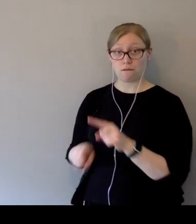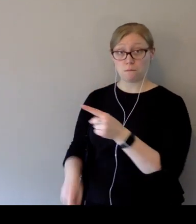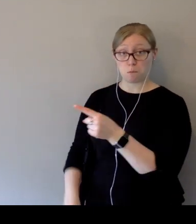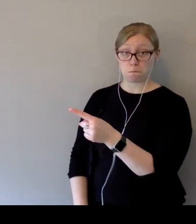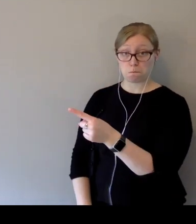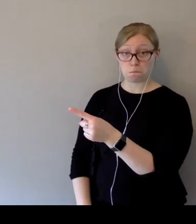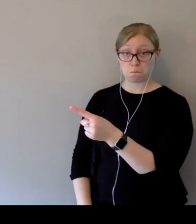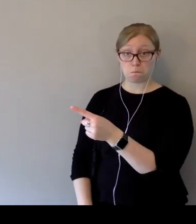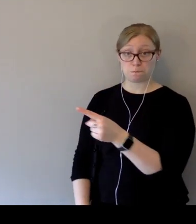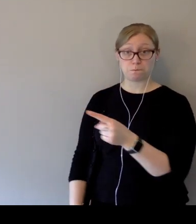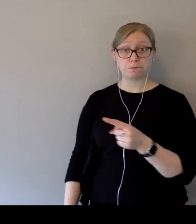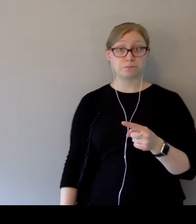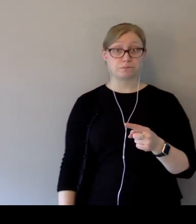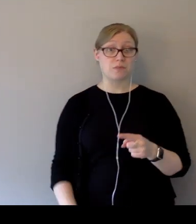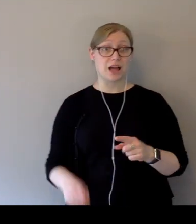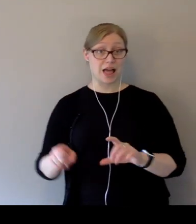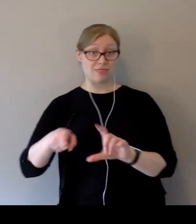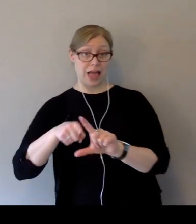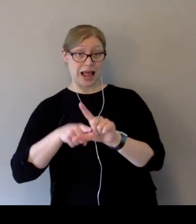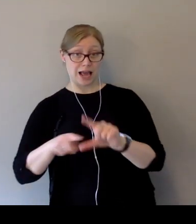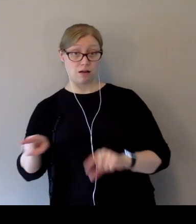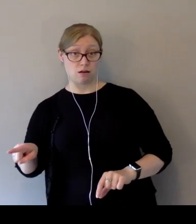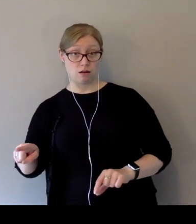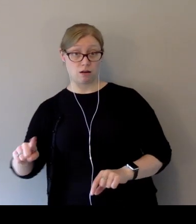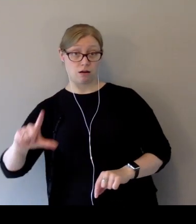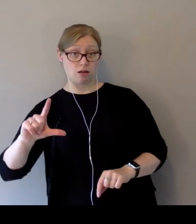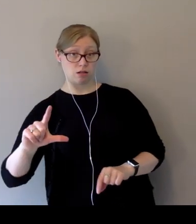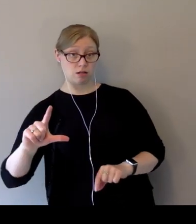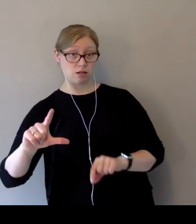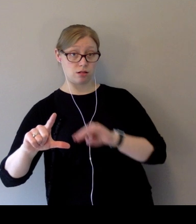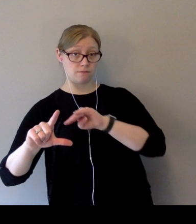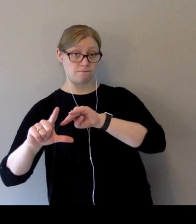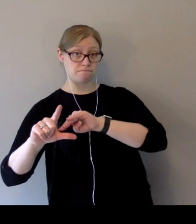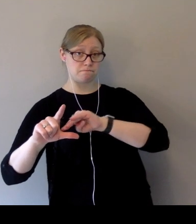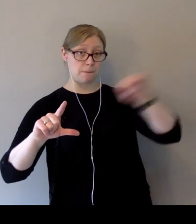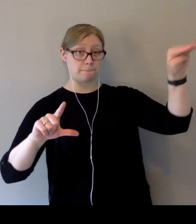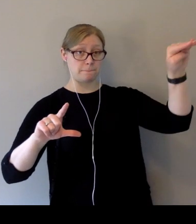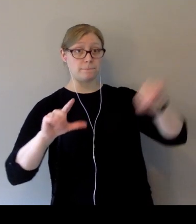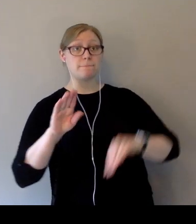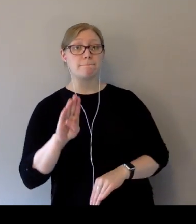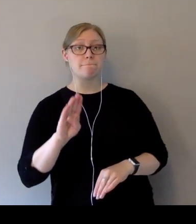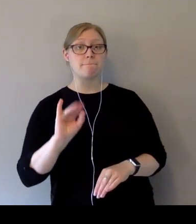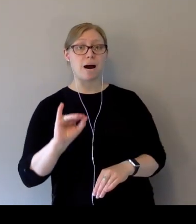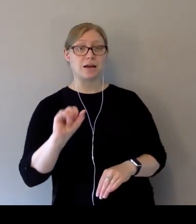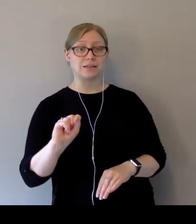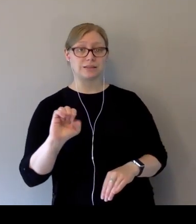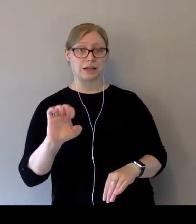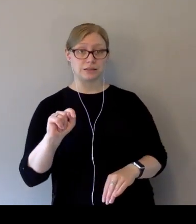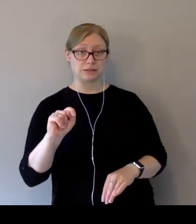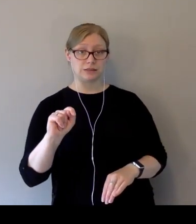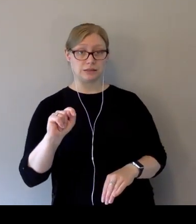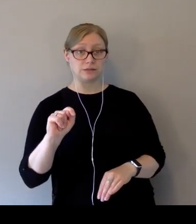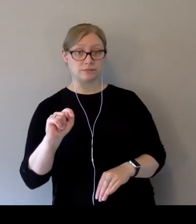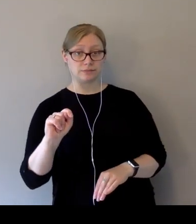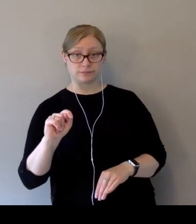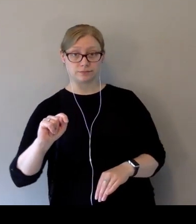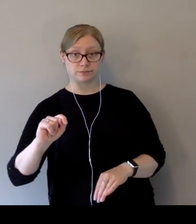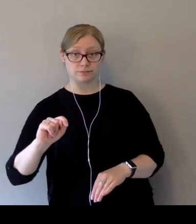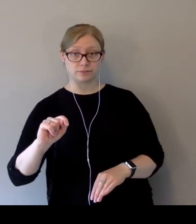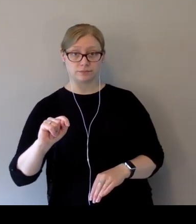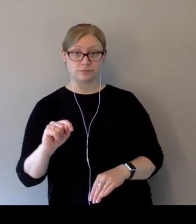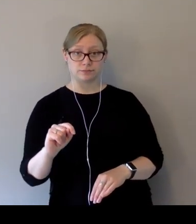and my angle is bisected, so I know this is bisected here, and then this is, I'm gonna give